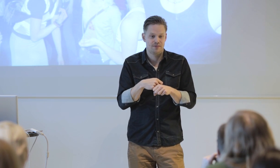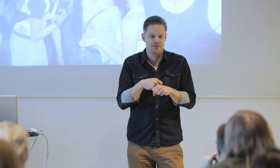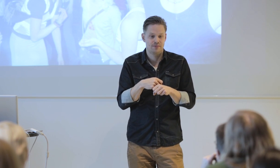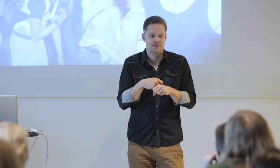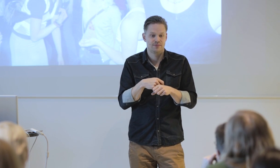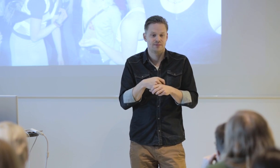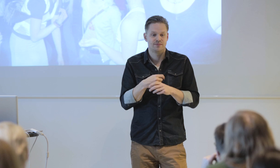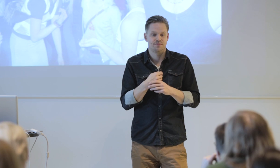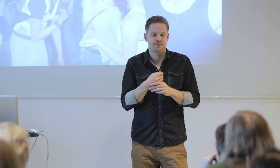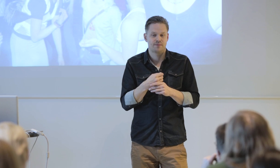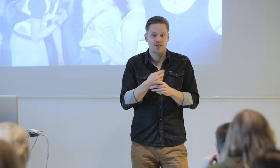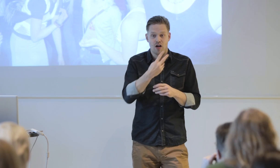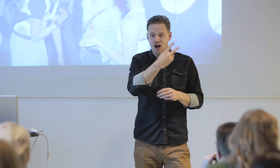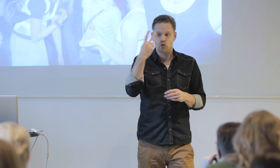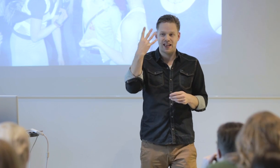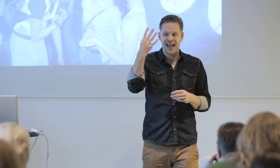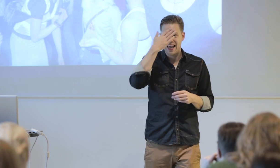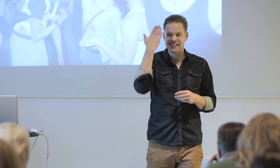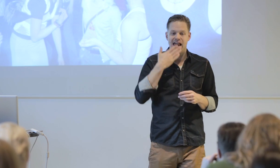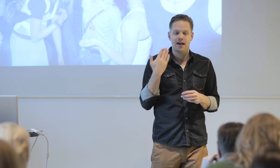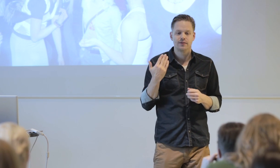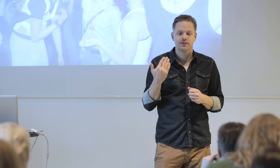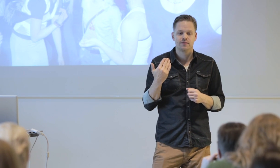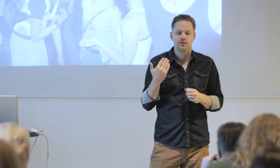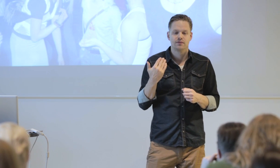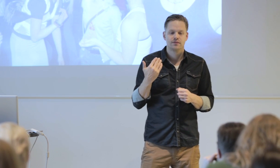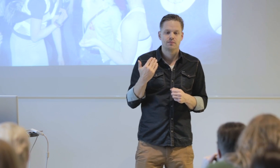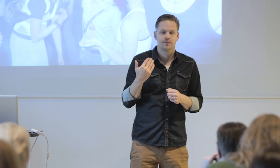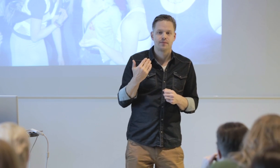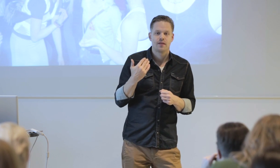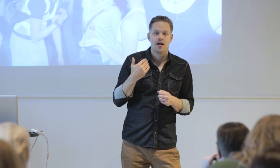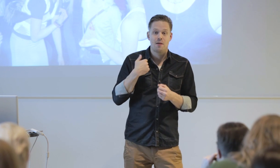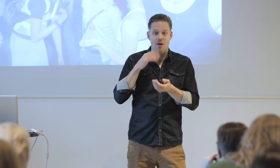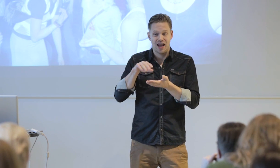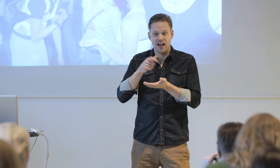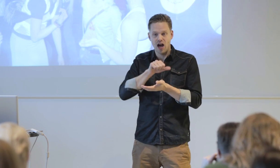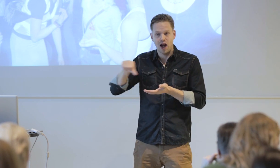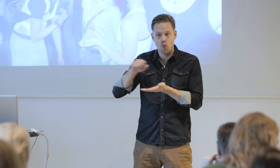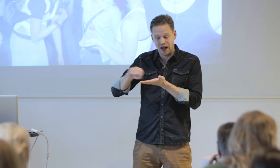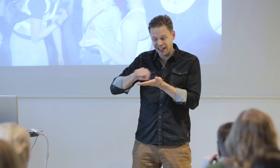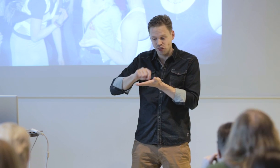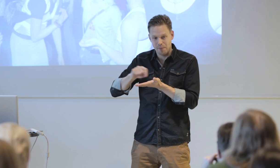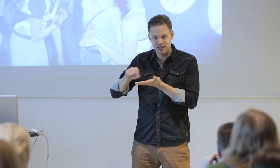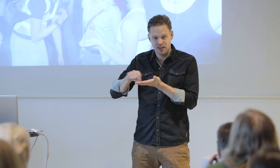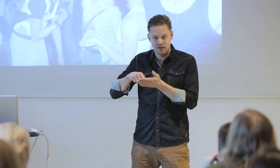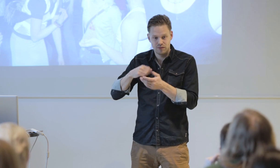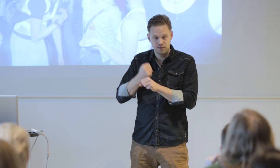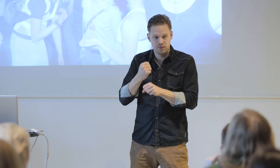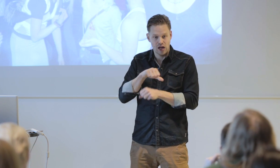But when did Signmark start then? That was in 2004, in summer of 2004. And I was